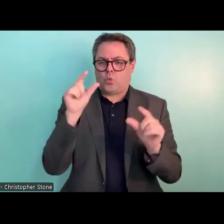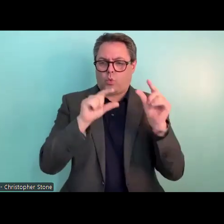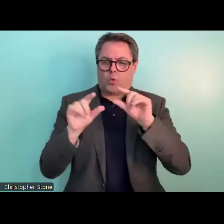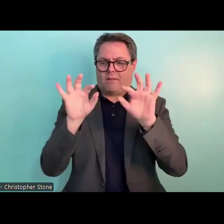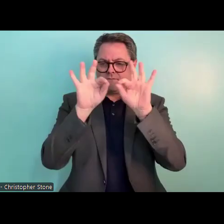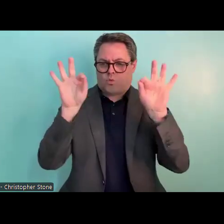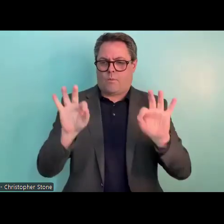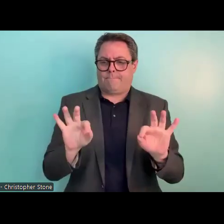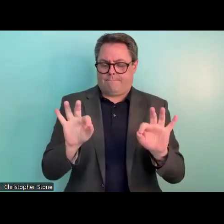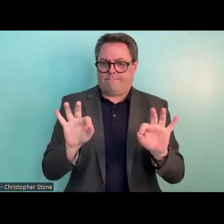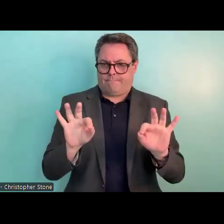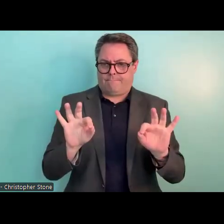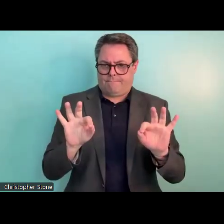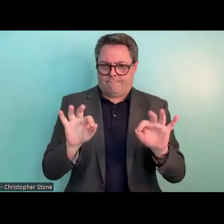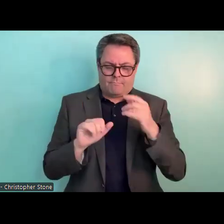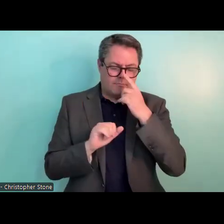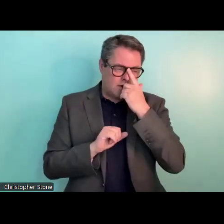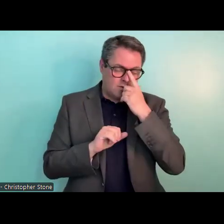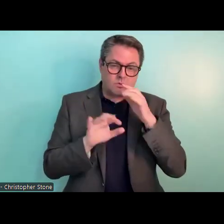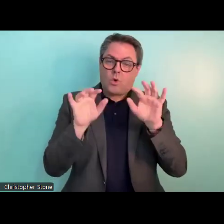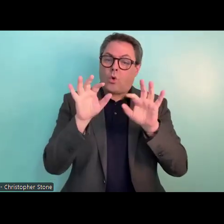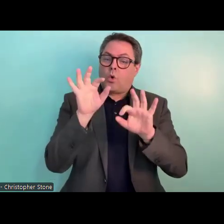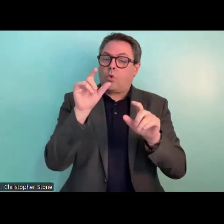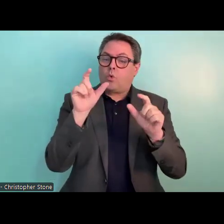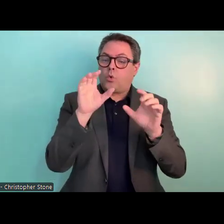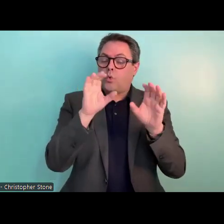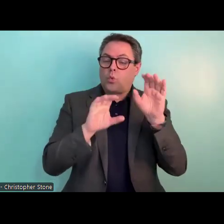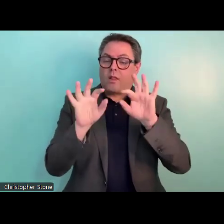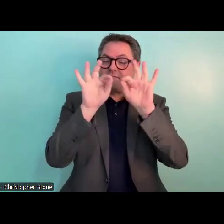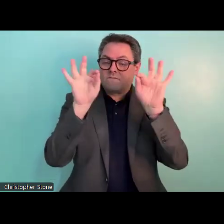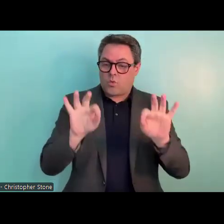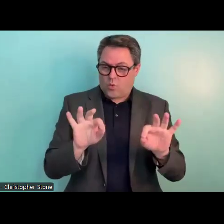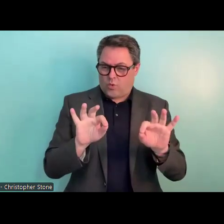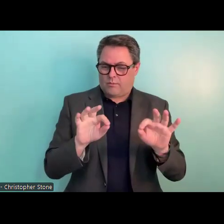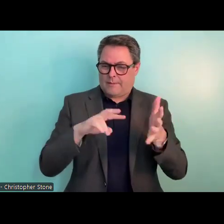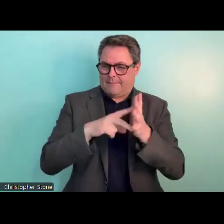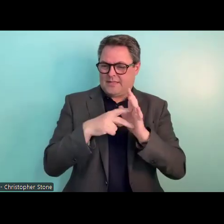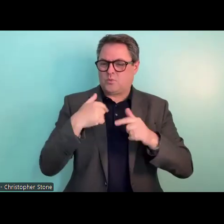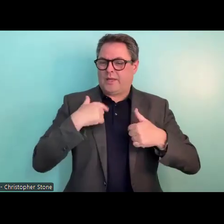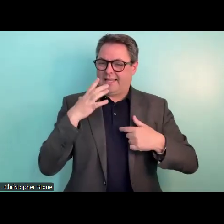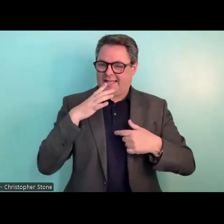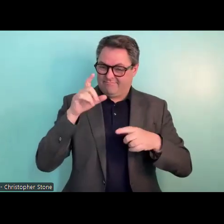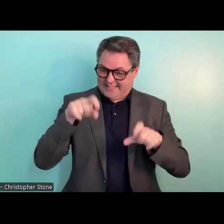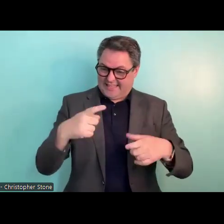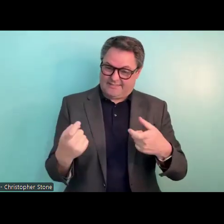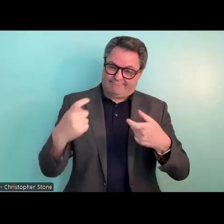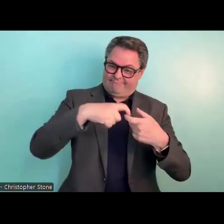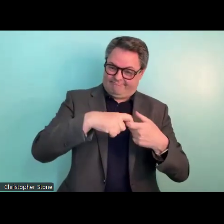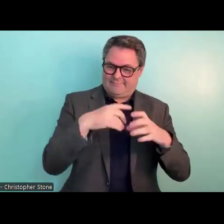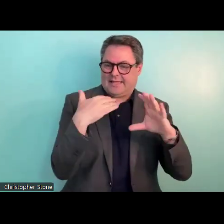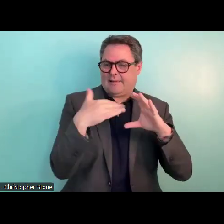to support the application of these 2 new members or not, as is your whim. We will share a Google